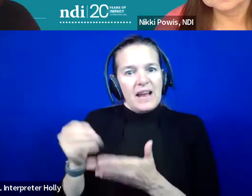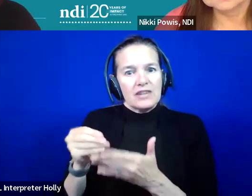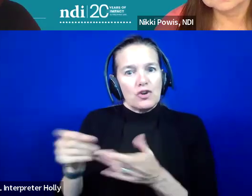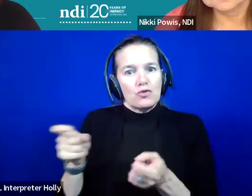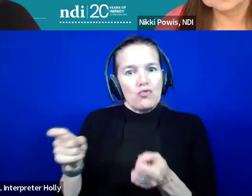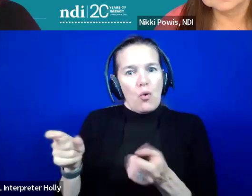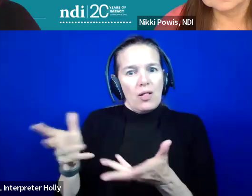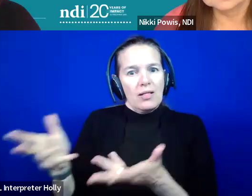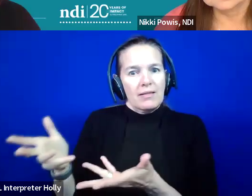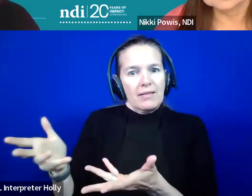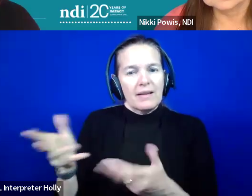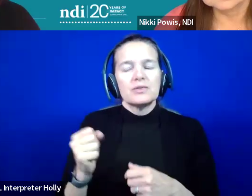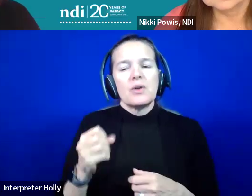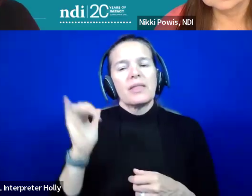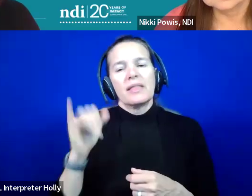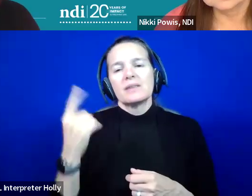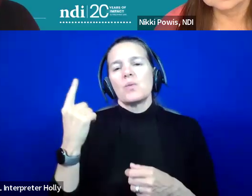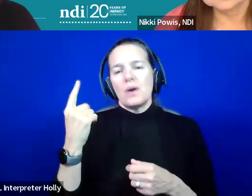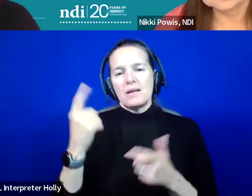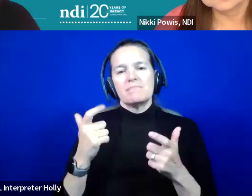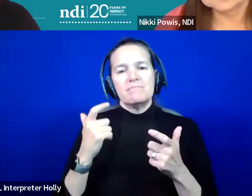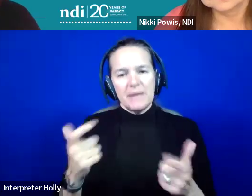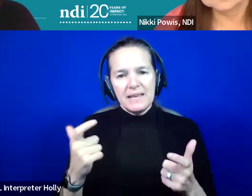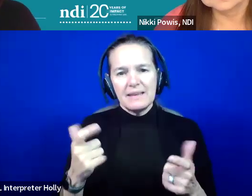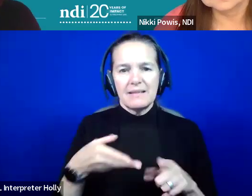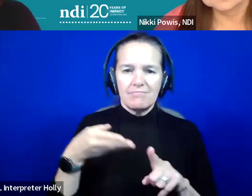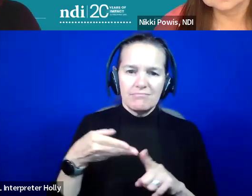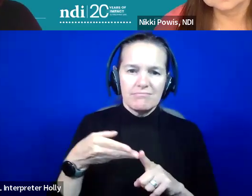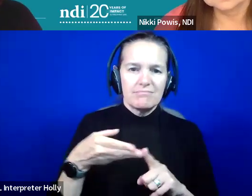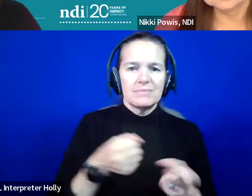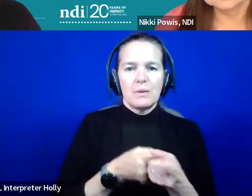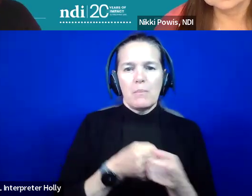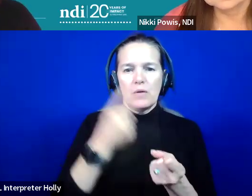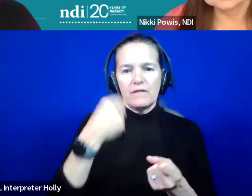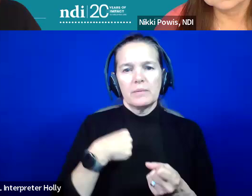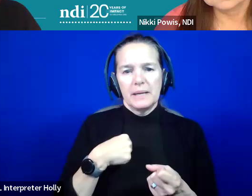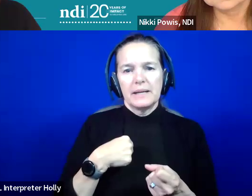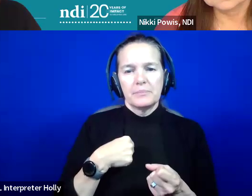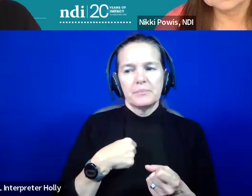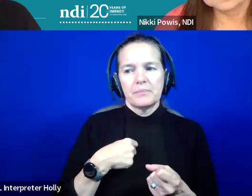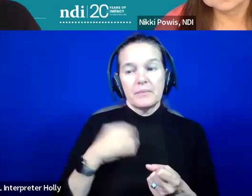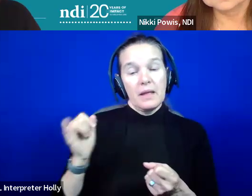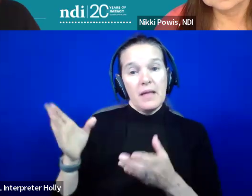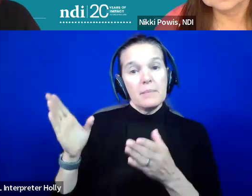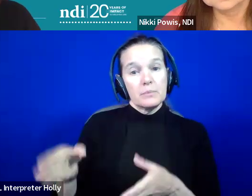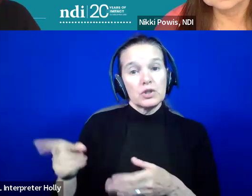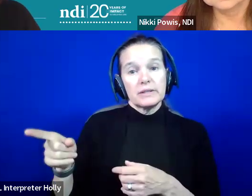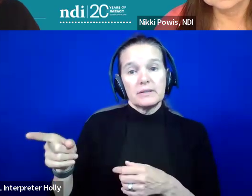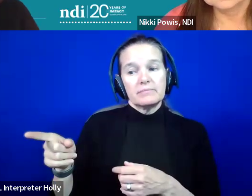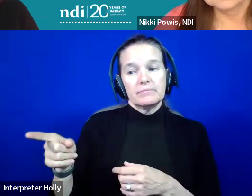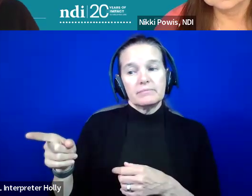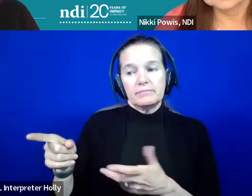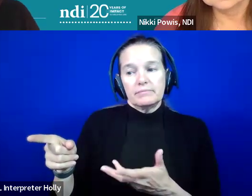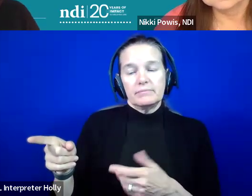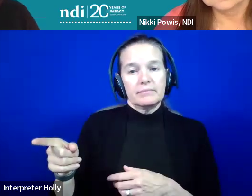in. So that's something that probably one of the biggest areas where I received support. And just as the person had mentioned, it wasn't SCORE that